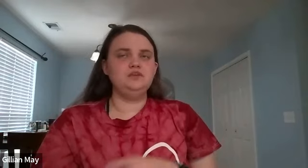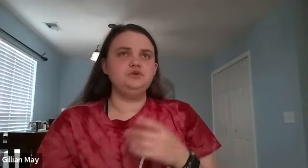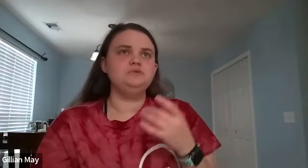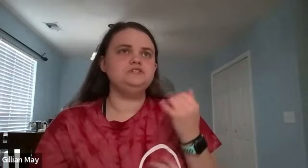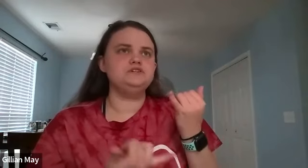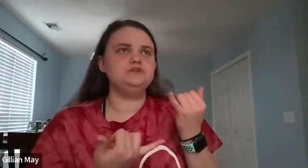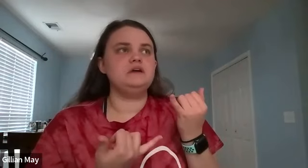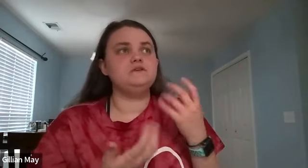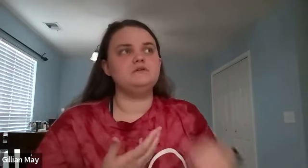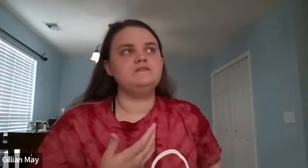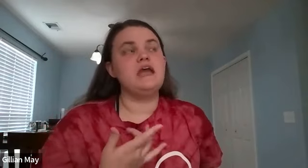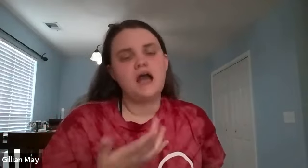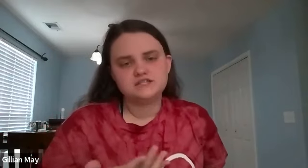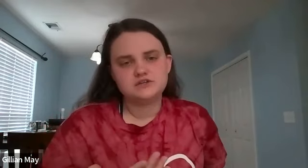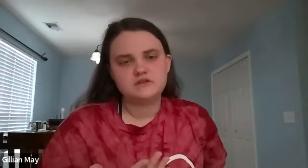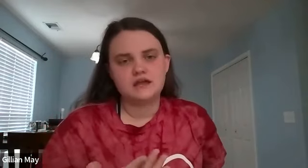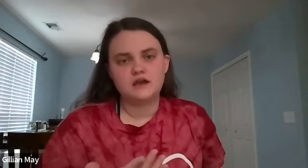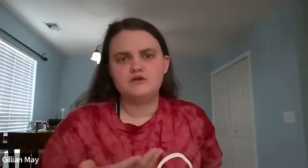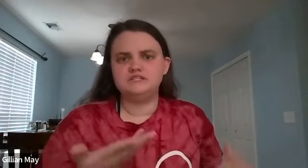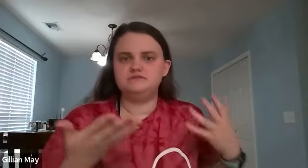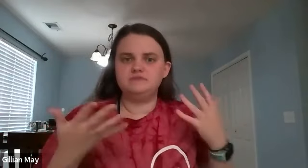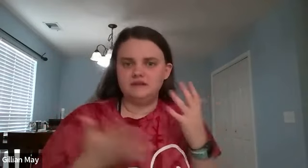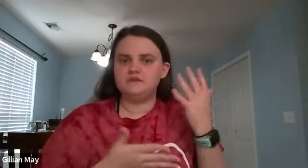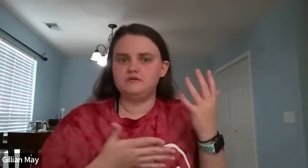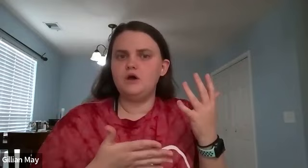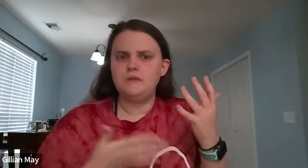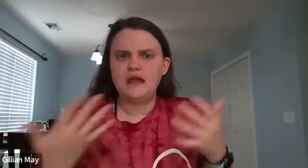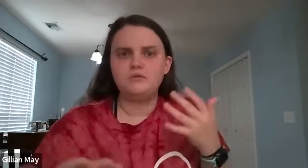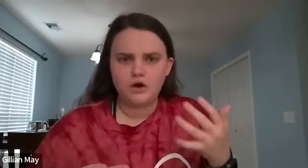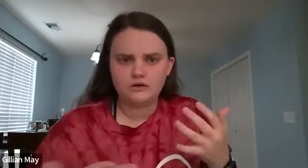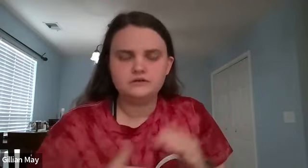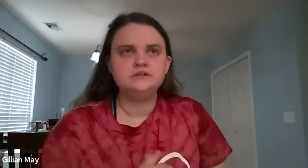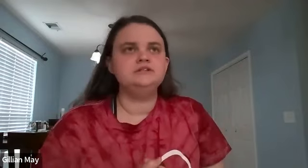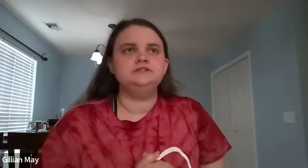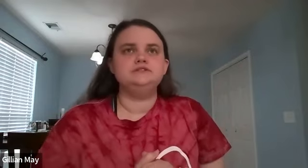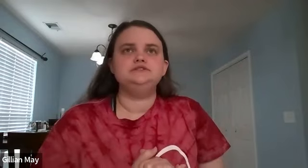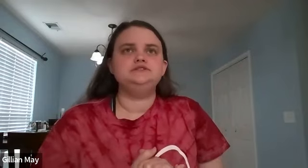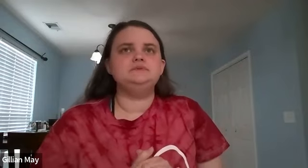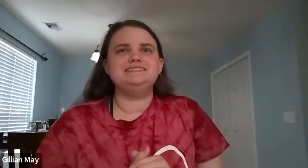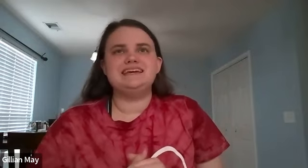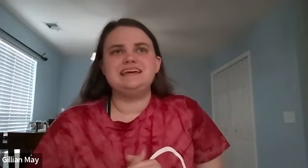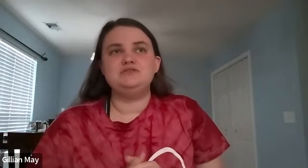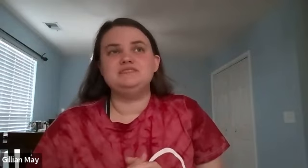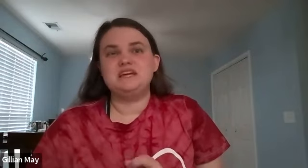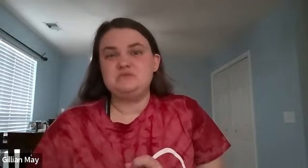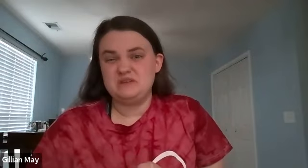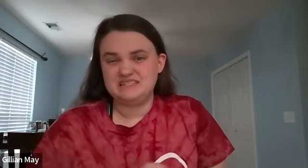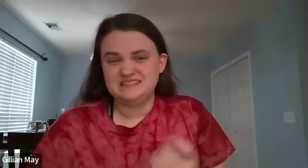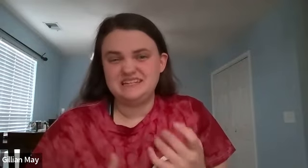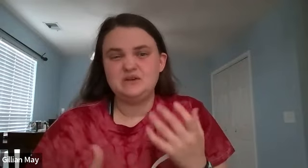You would do, if they ask you like, "Oh, did you," like if they're, "Oh, like how long," you could say recently,